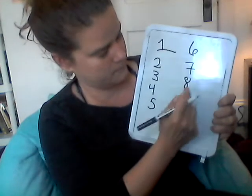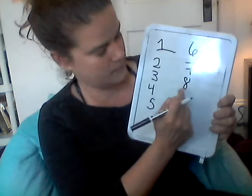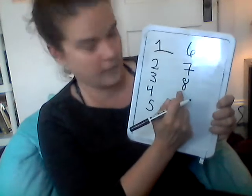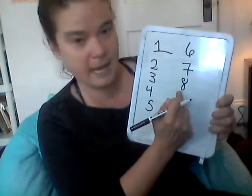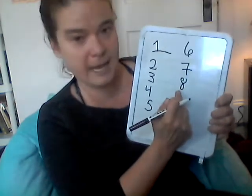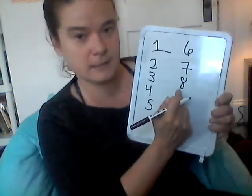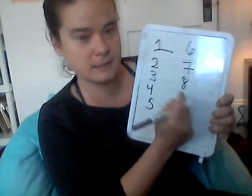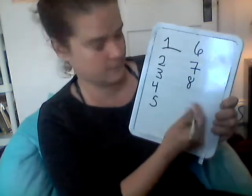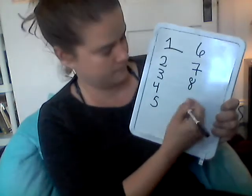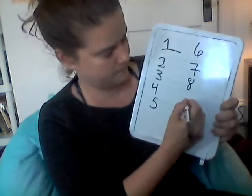eight,